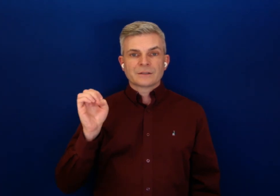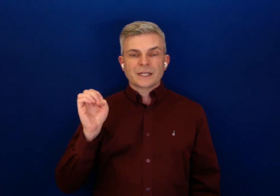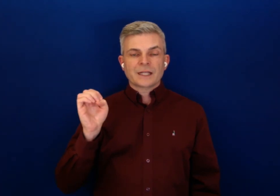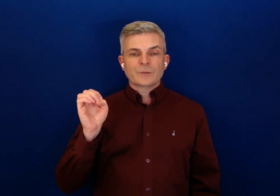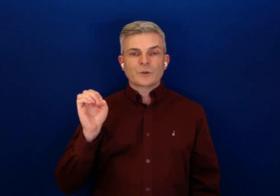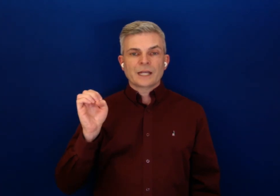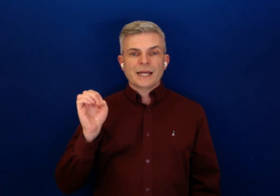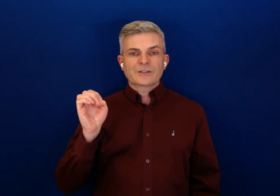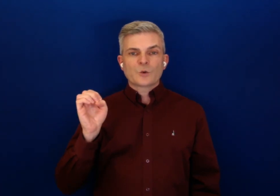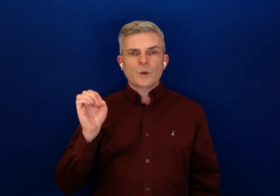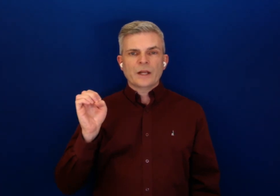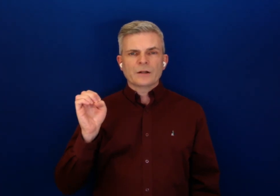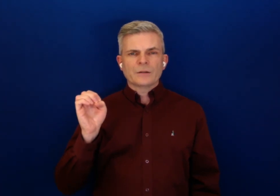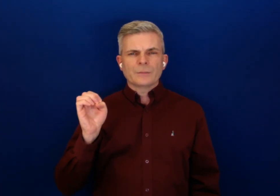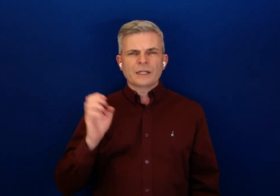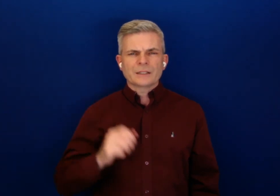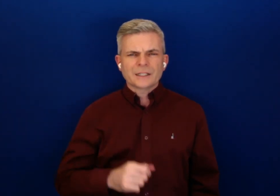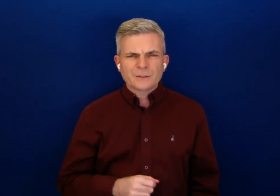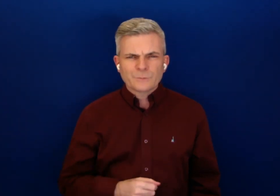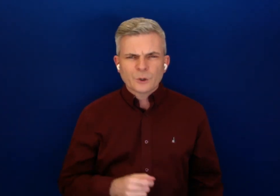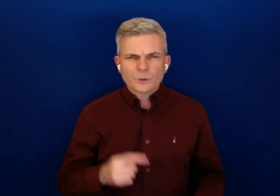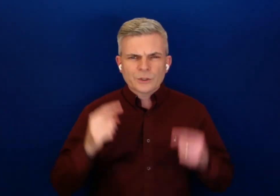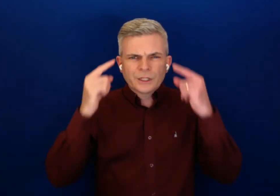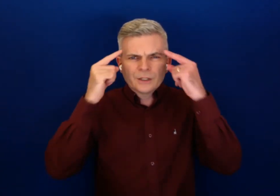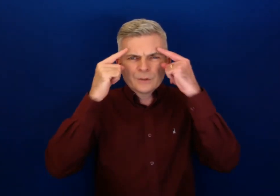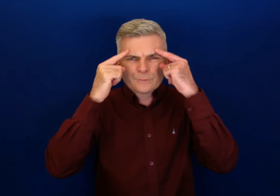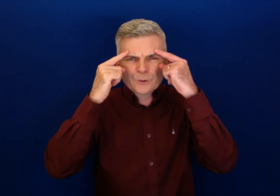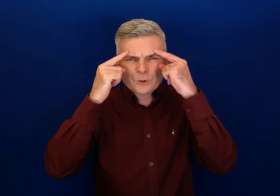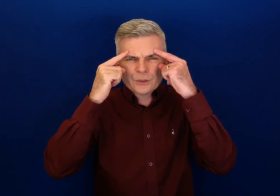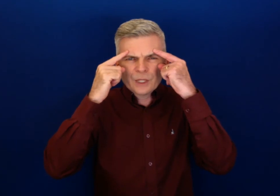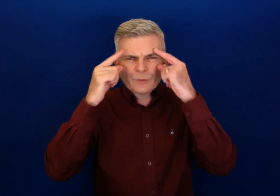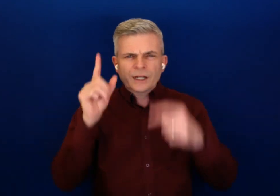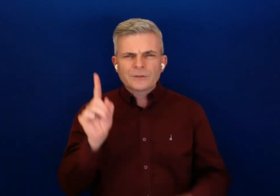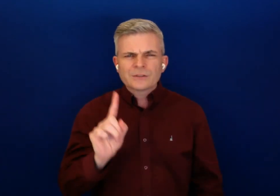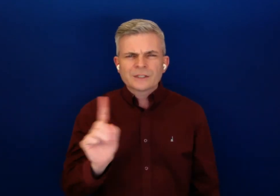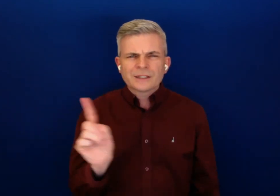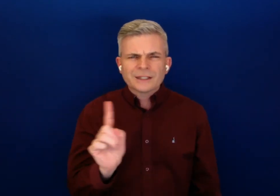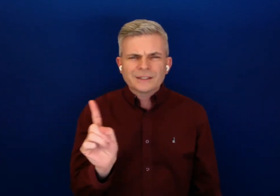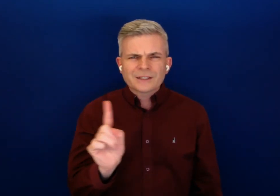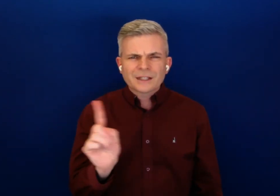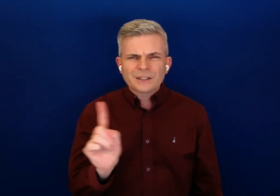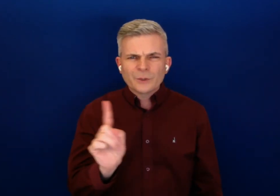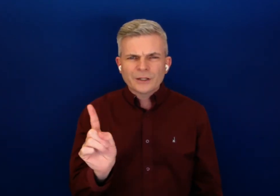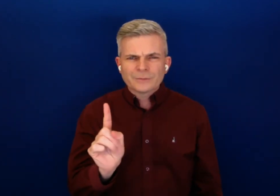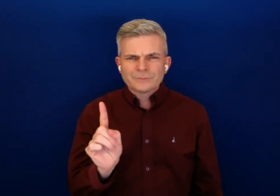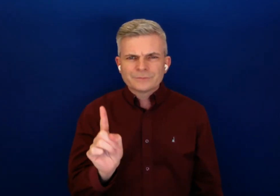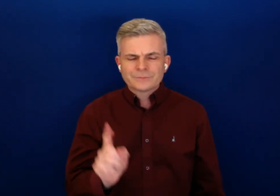and I'm going to ask where by leaning forward, furrowing my brows, and signing where.